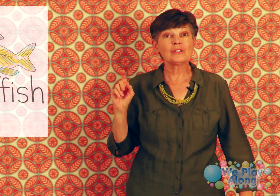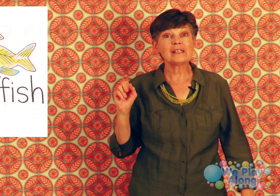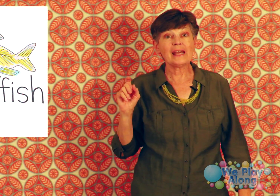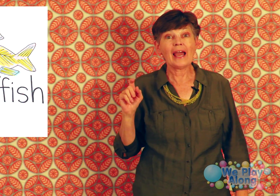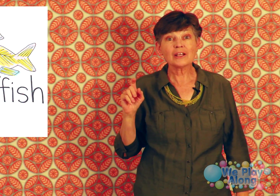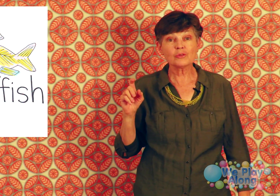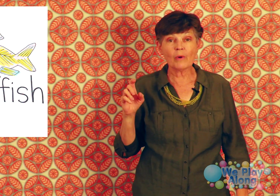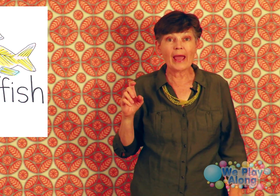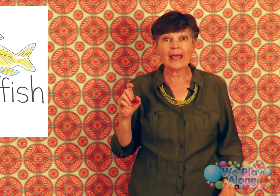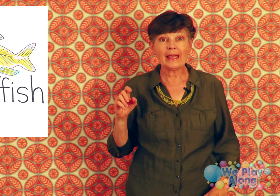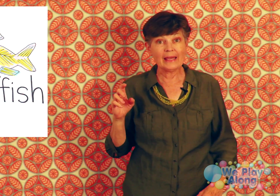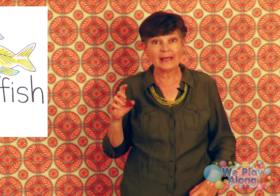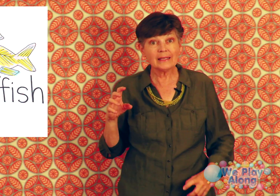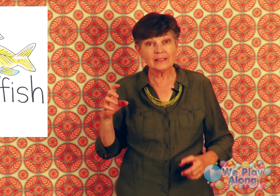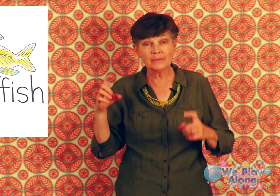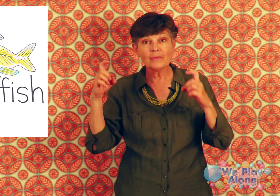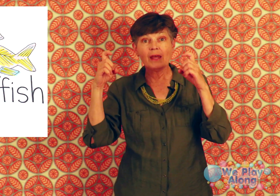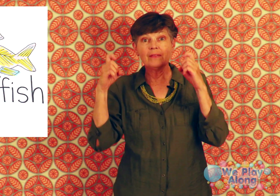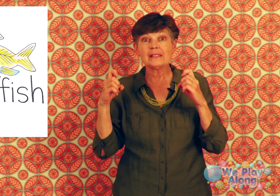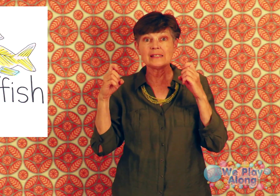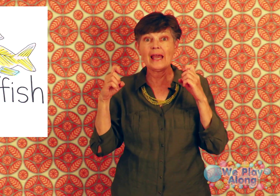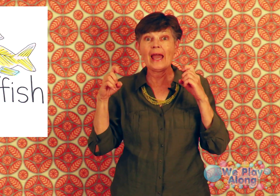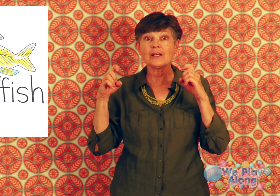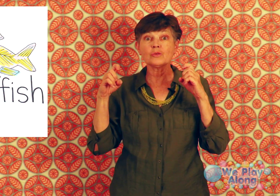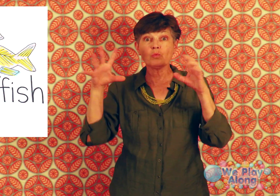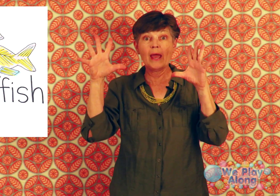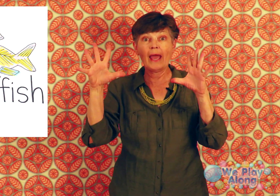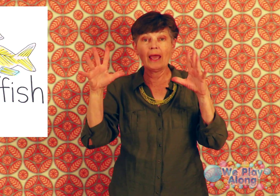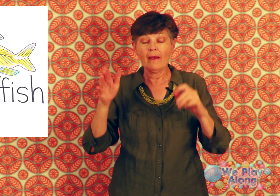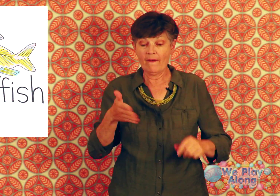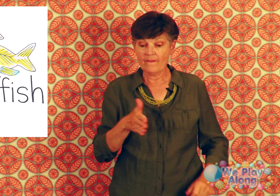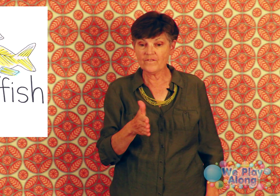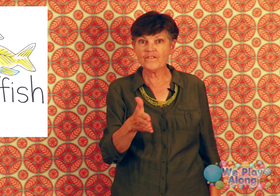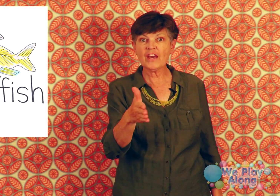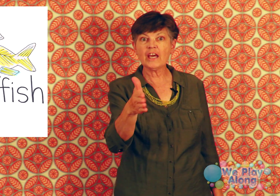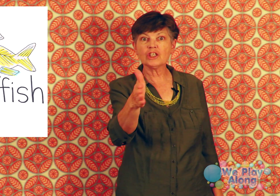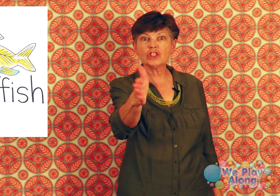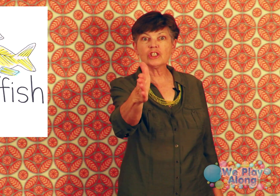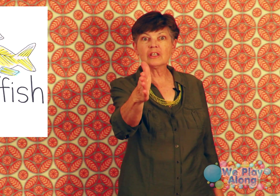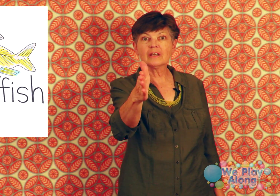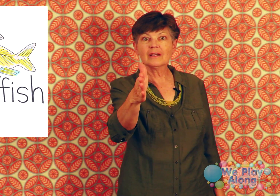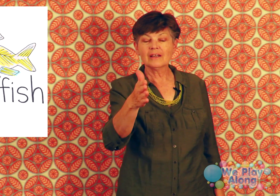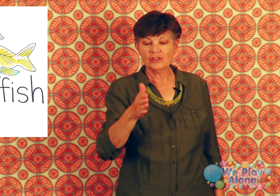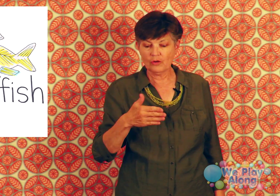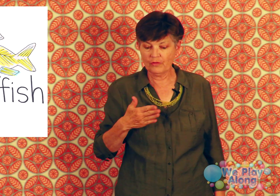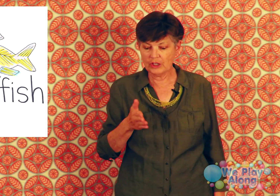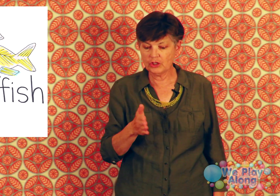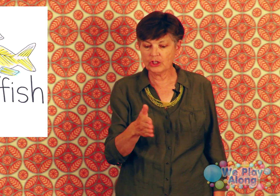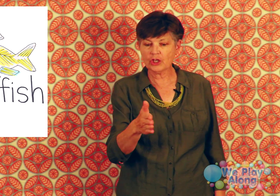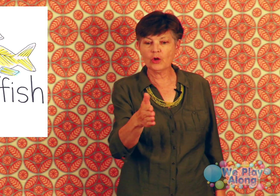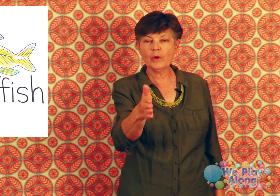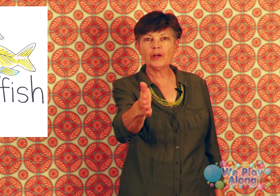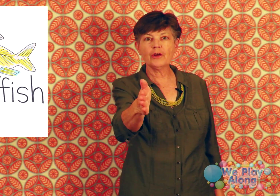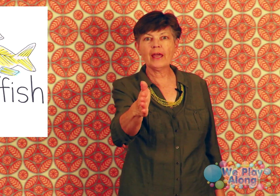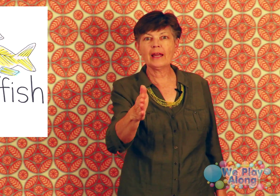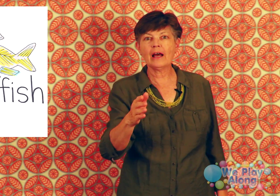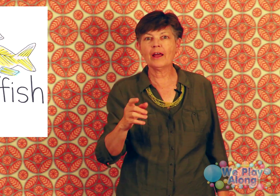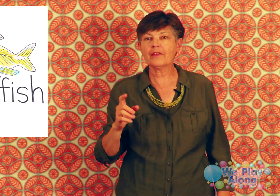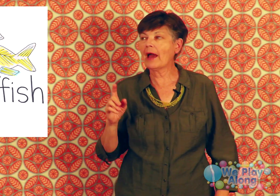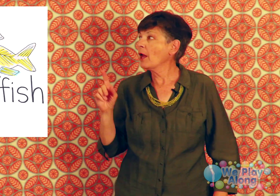uses X-ray in it. This is X-ray fish. So fish, you're just going to wiggle your hand out like that.